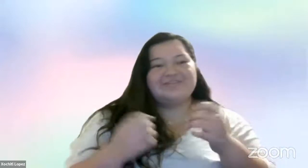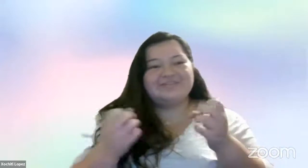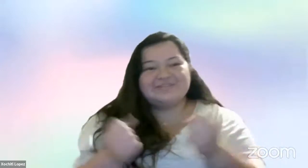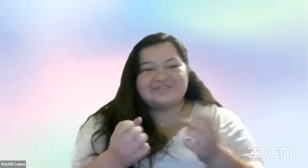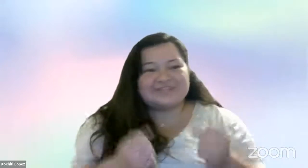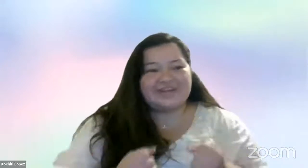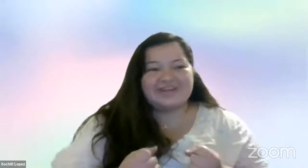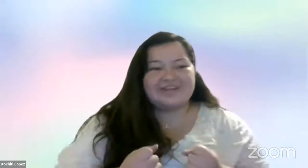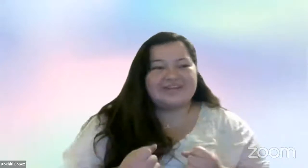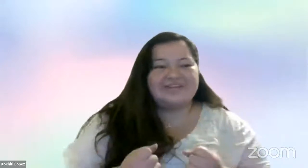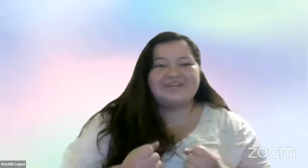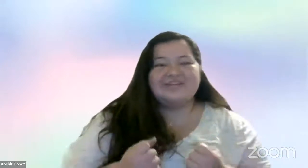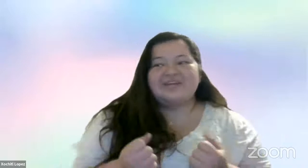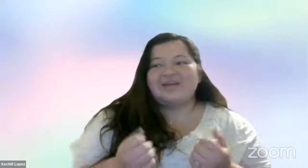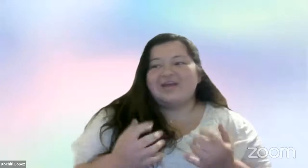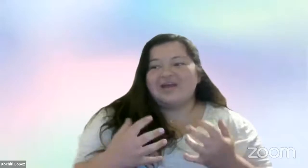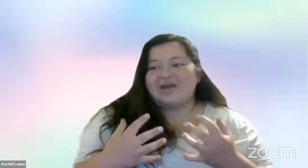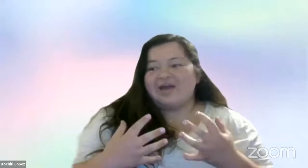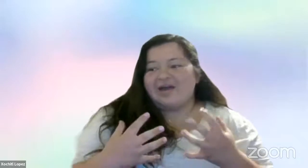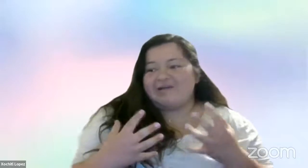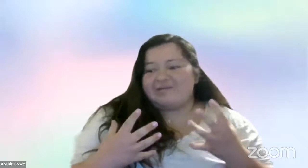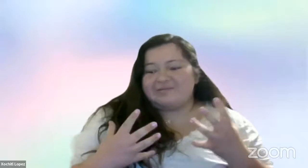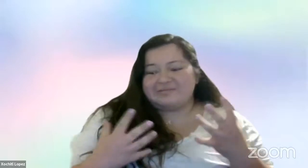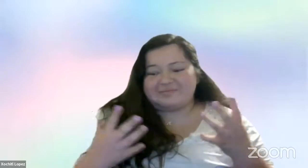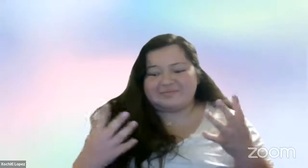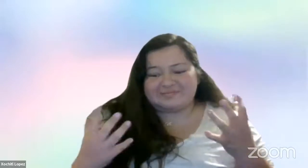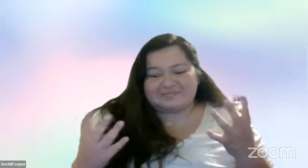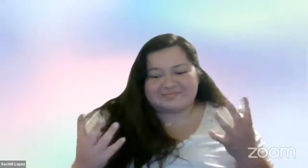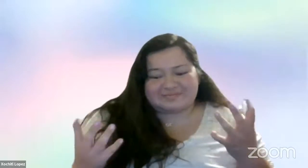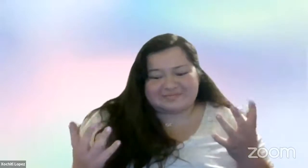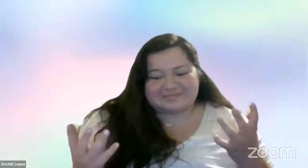is wonderful, Darcy saying. I'm learning how to sign, and